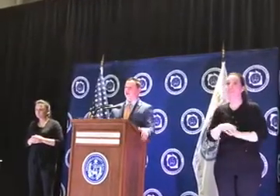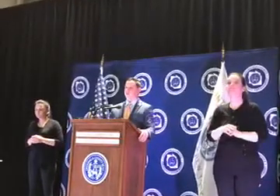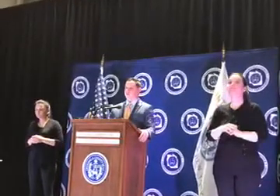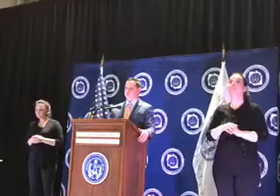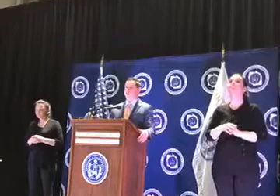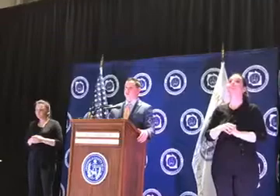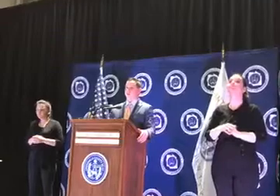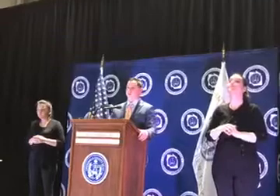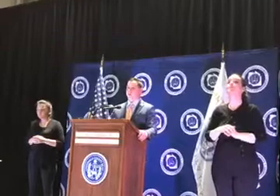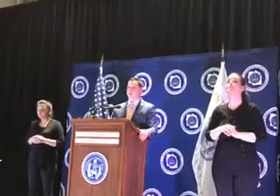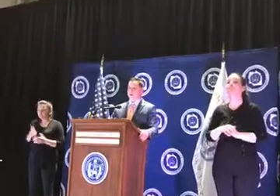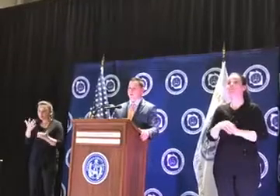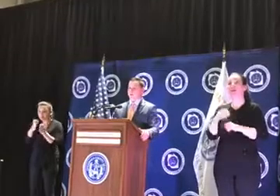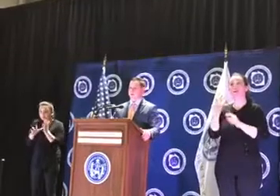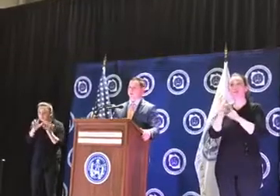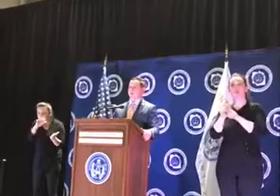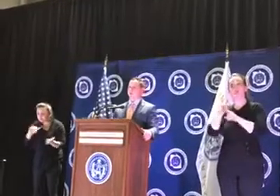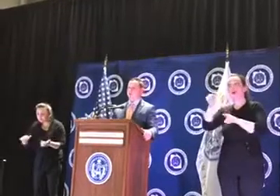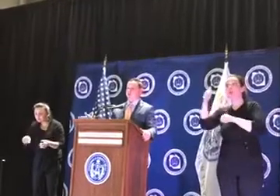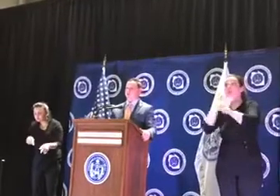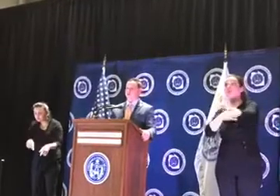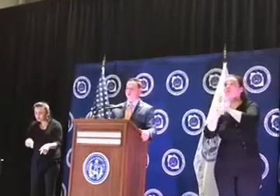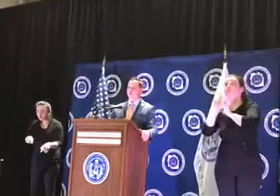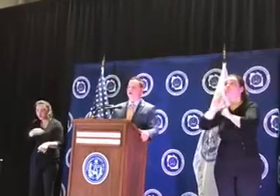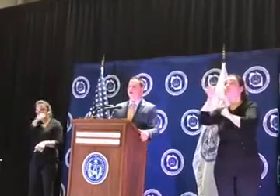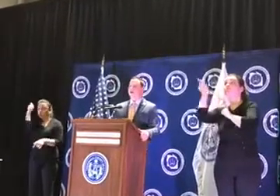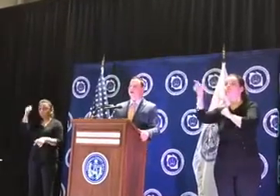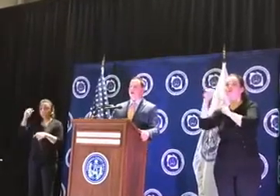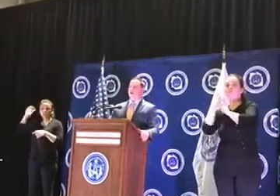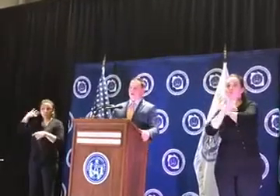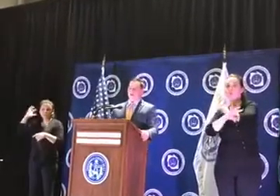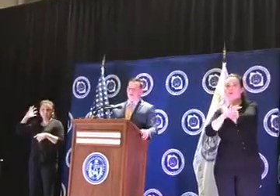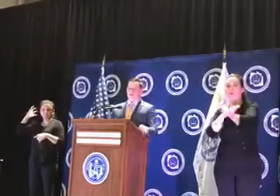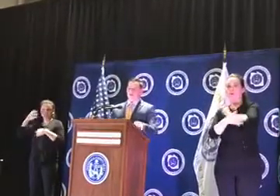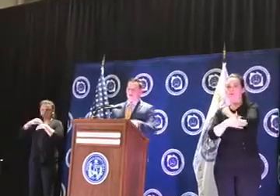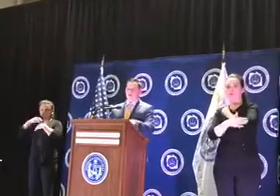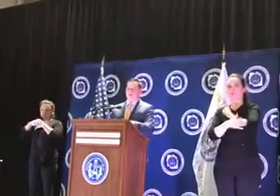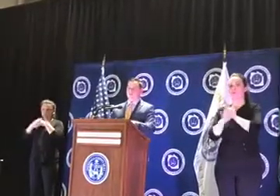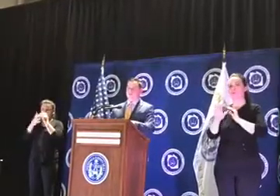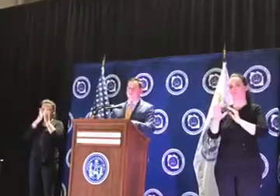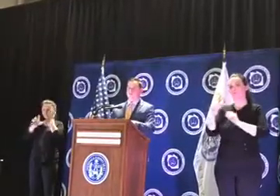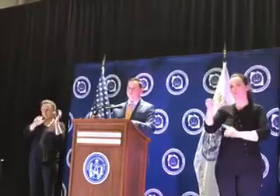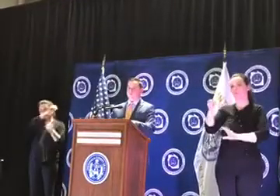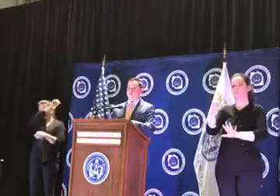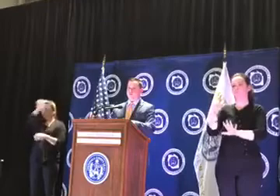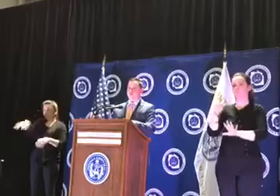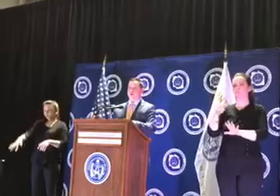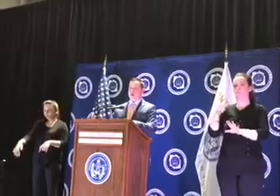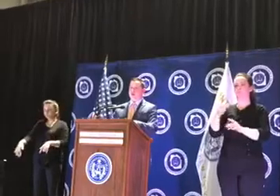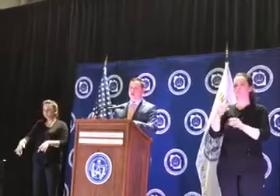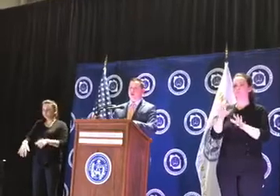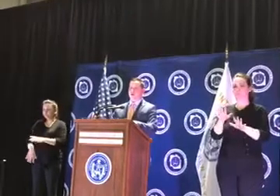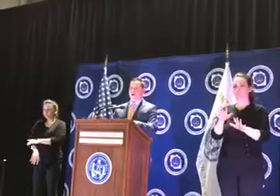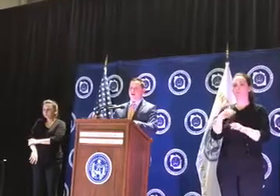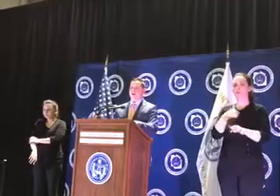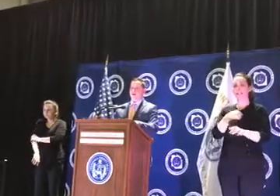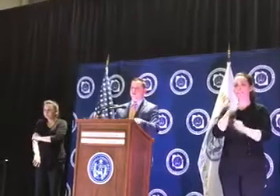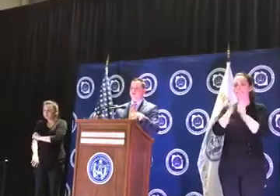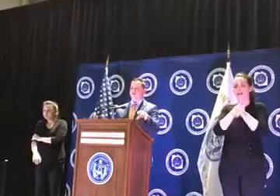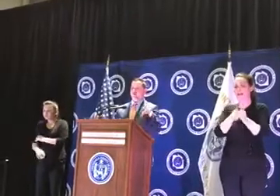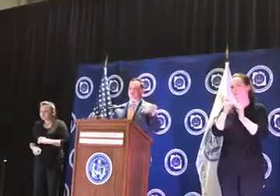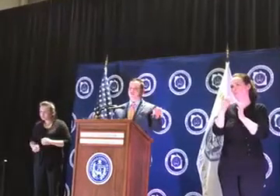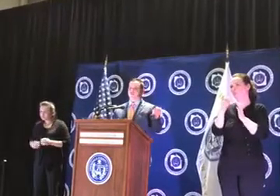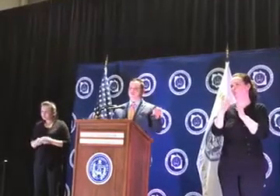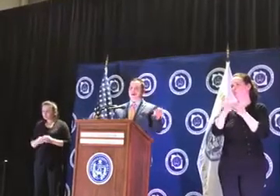of qualification needs to go into that process before you get too excited. And certainly, I know that